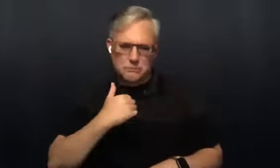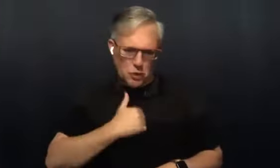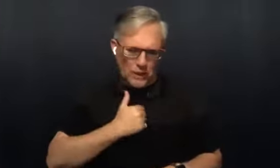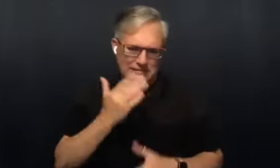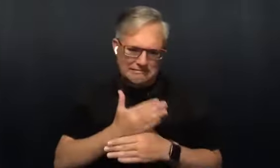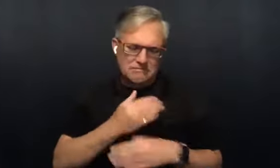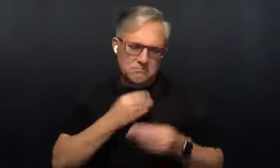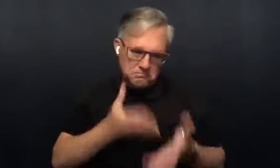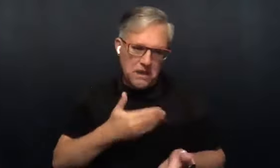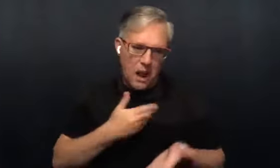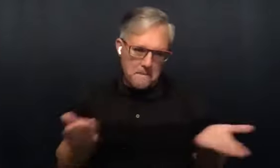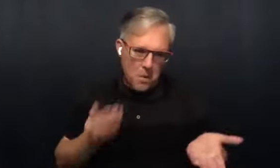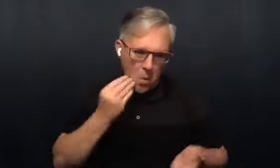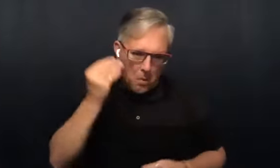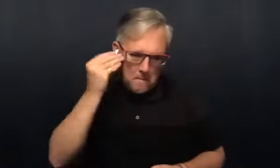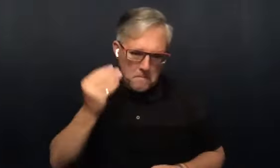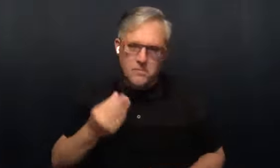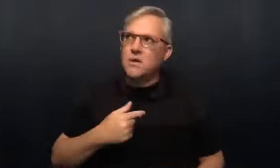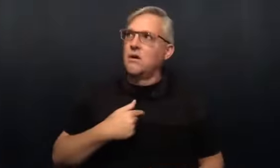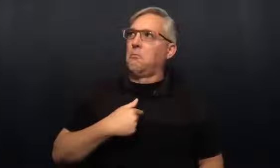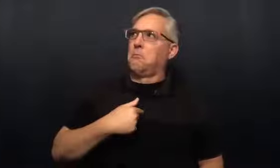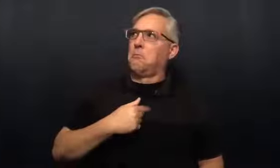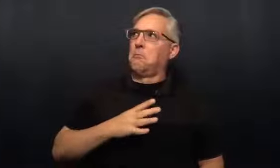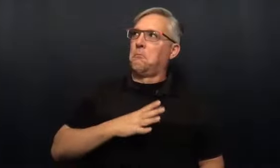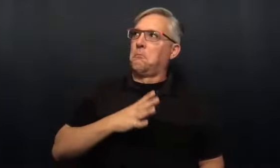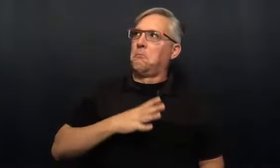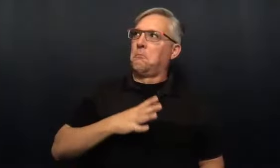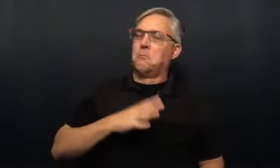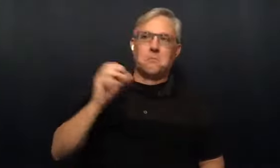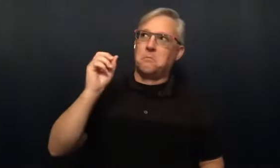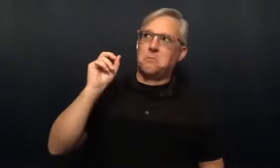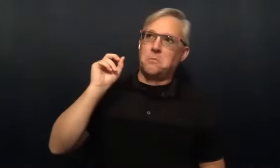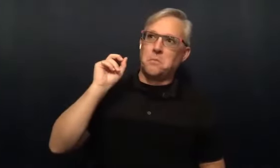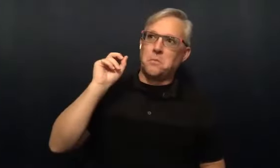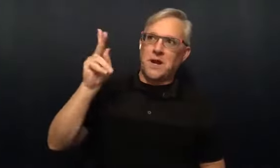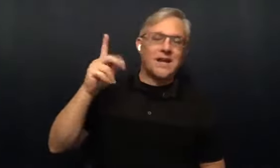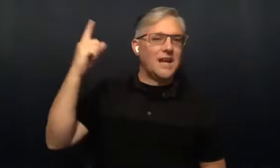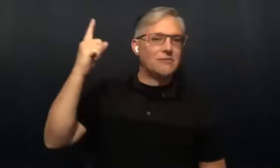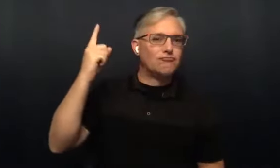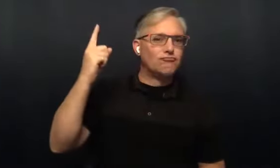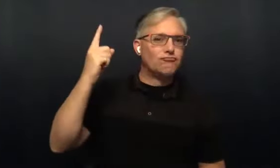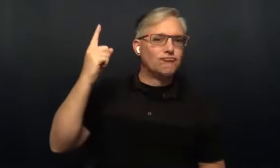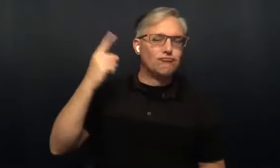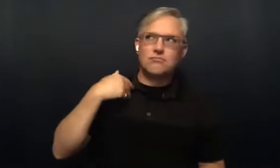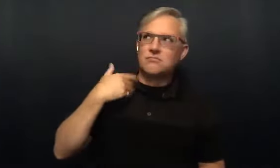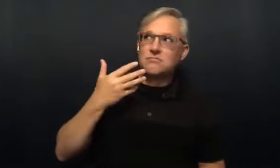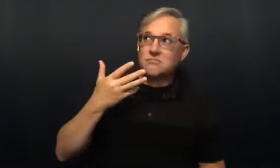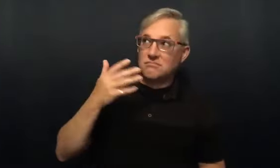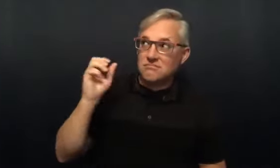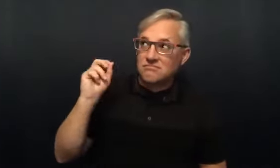showed me it was courtesy, you know? And I said, yeah, no problem. And he lingered at the edge of the bed. And I said, is everything okay? And he said, Catherine, I have